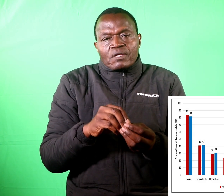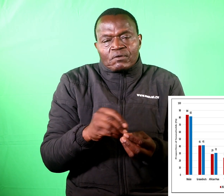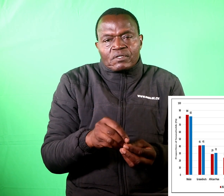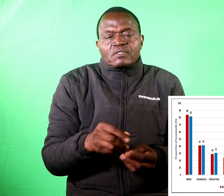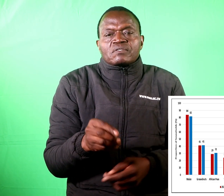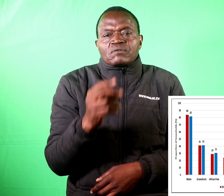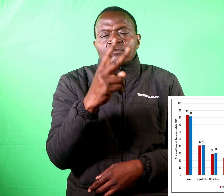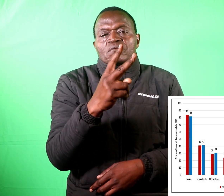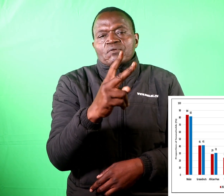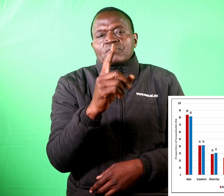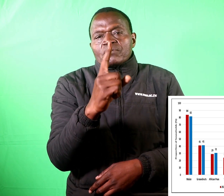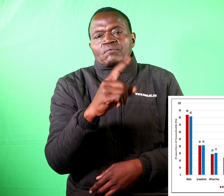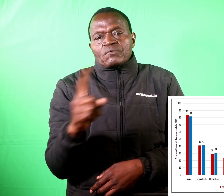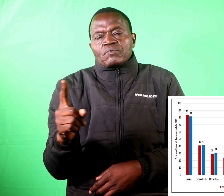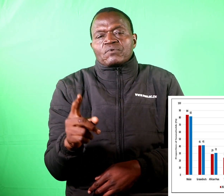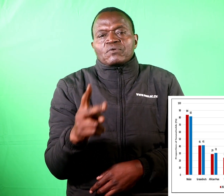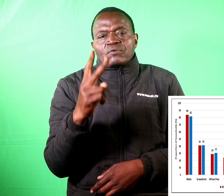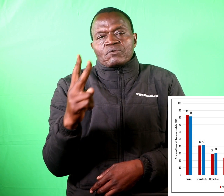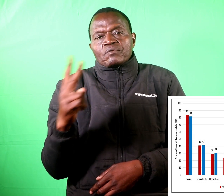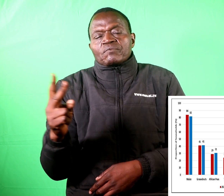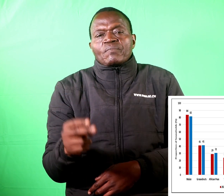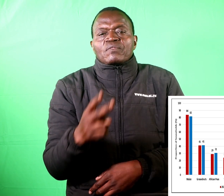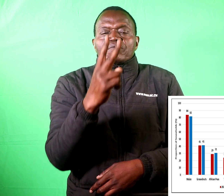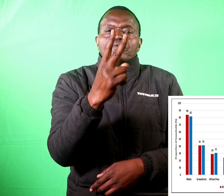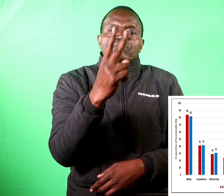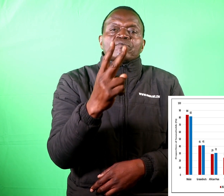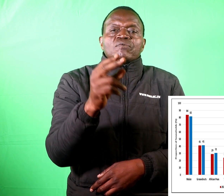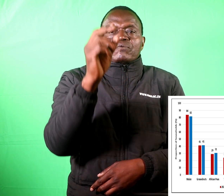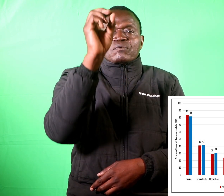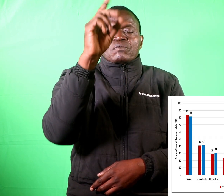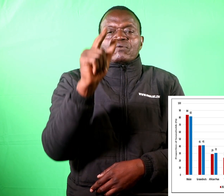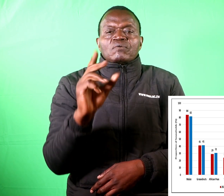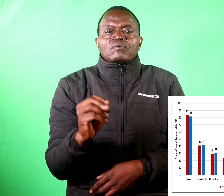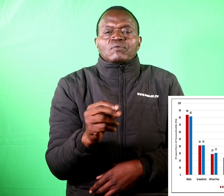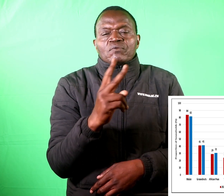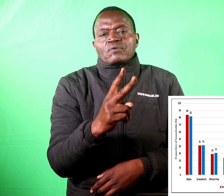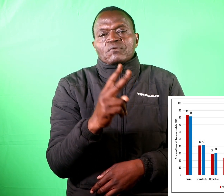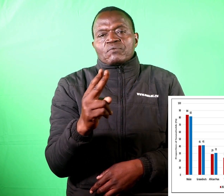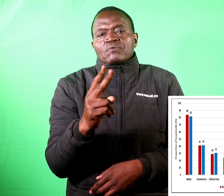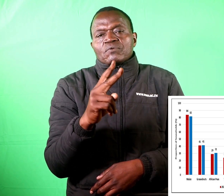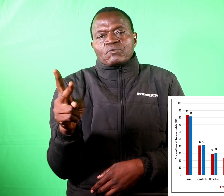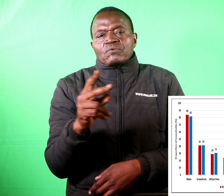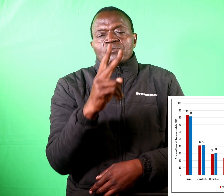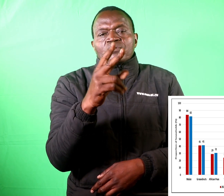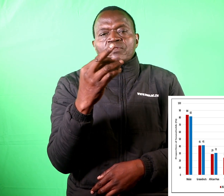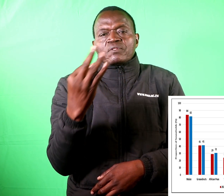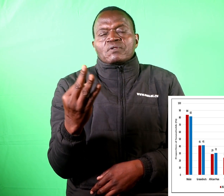2021 to 2022, 22%, 2022 to 2023,